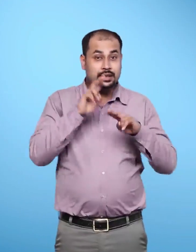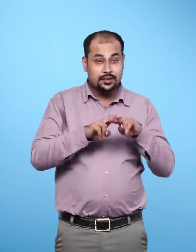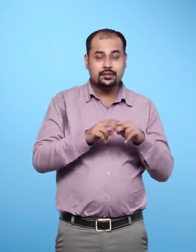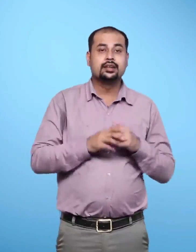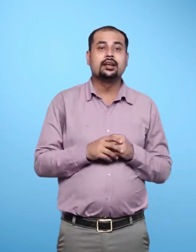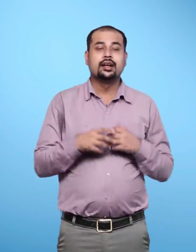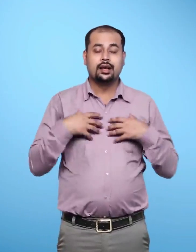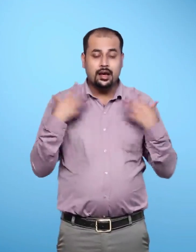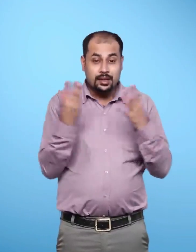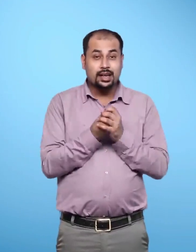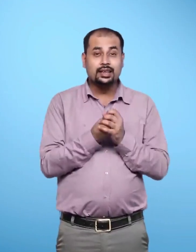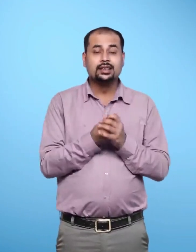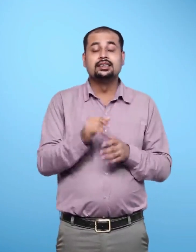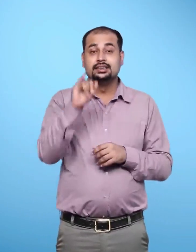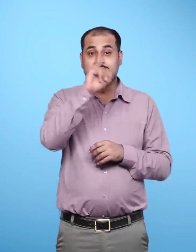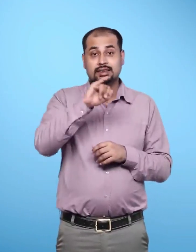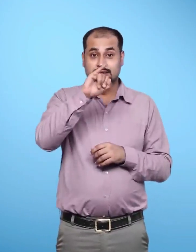So, if we dry 6 kilograms fresh